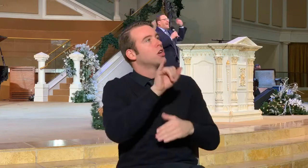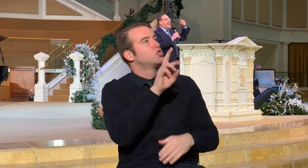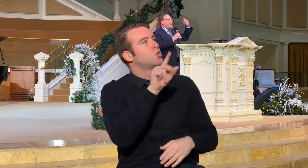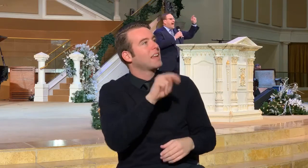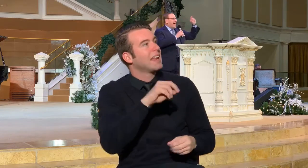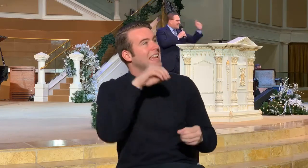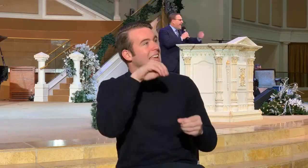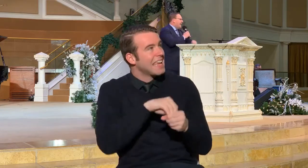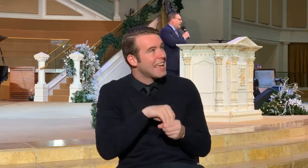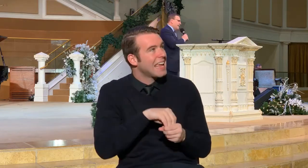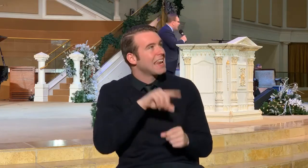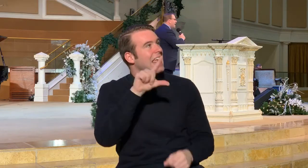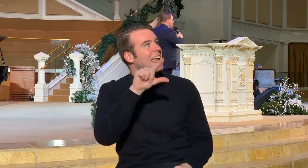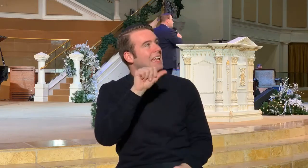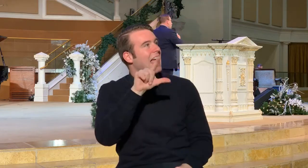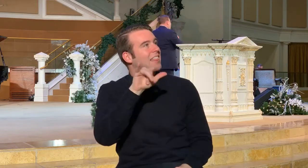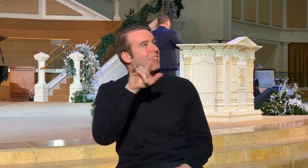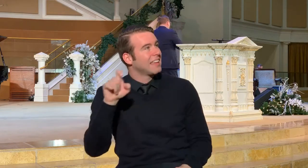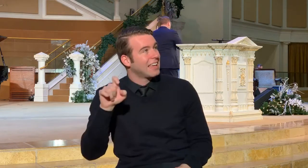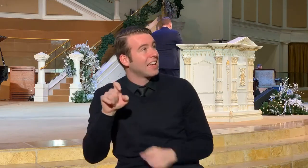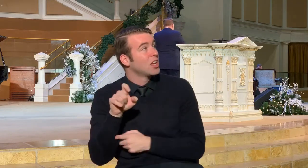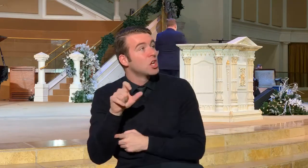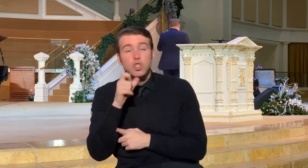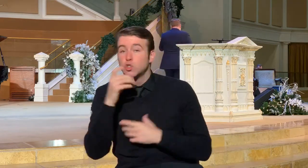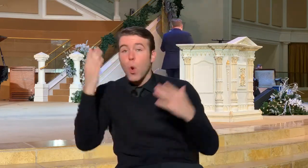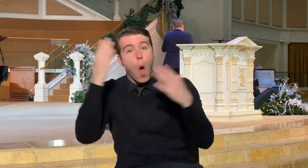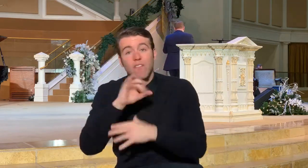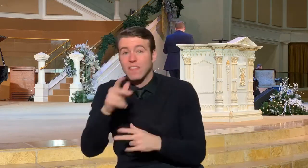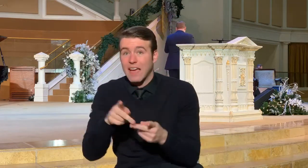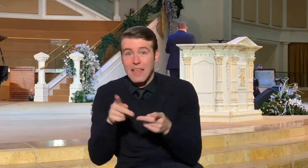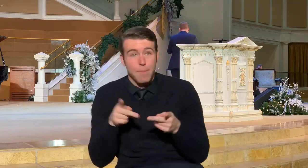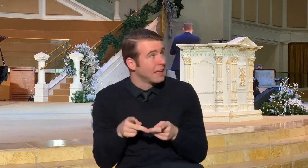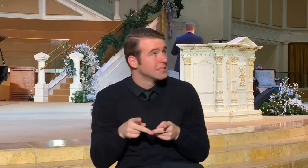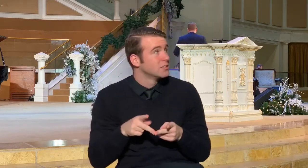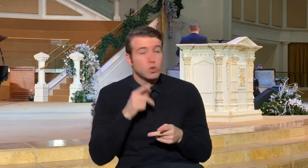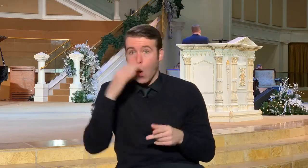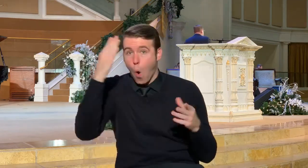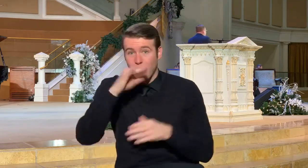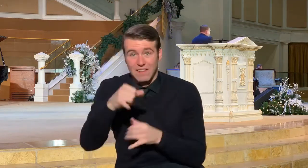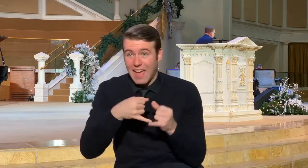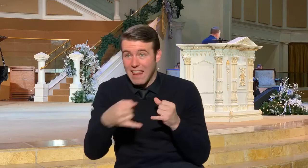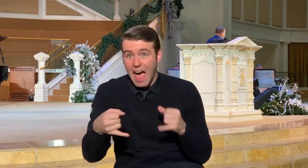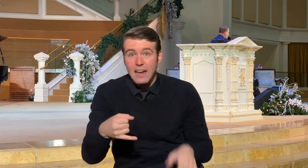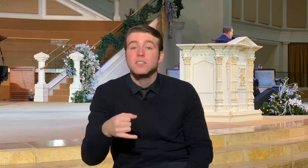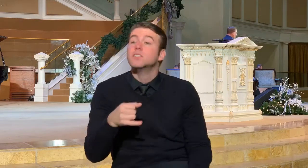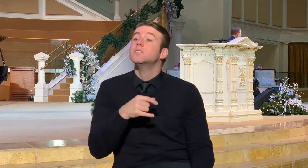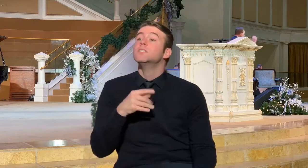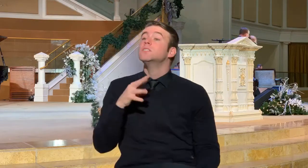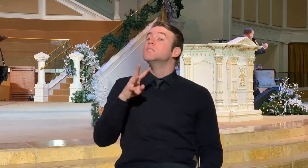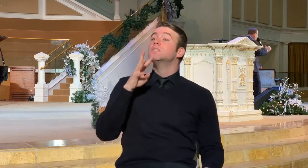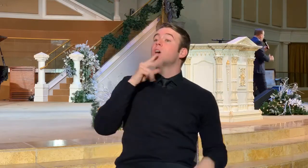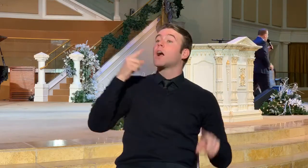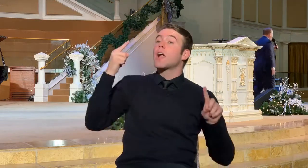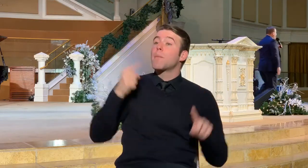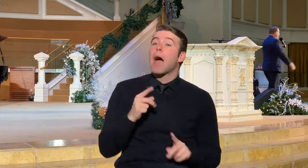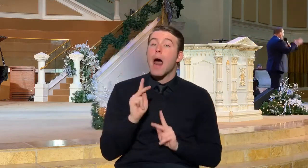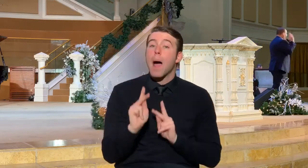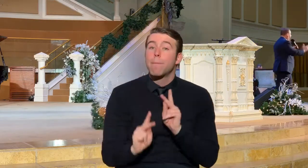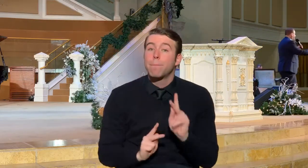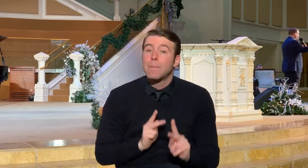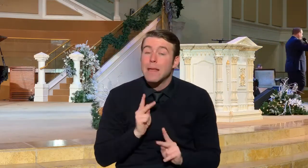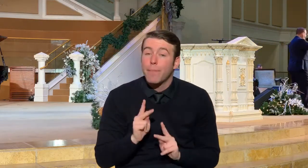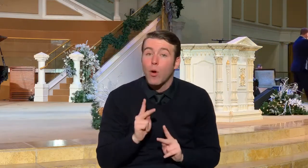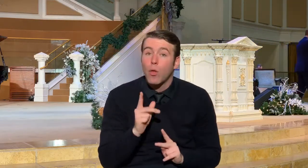Jordan in Galilee. Don't overlook that little line right there. He's talking about a people